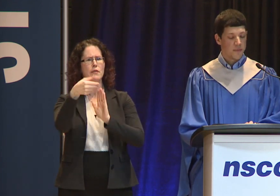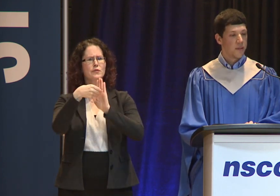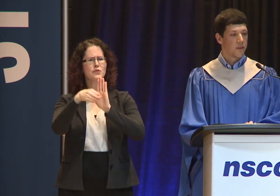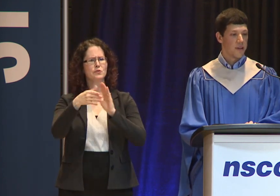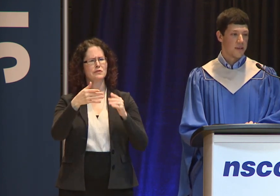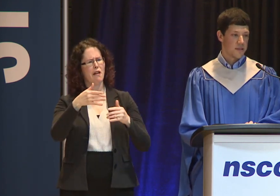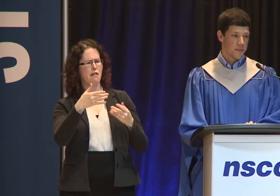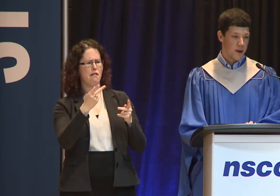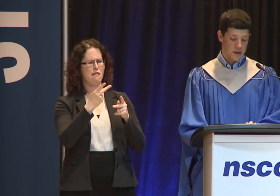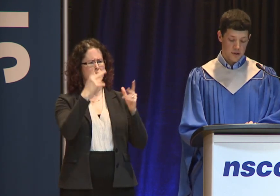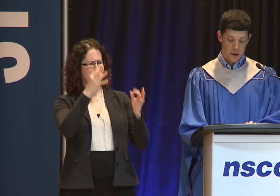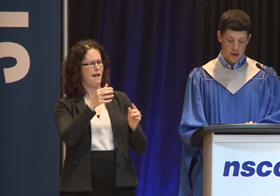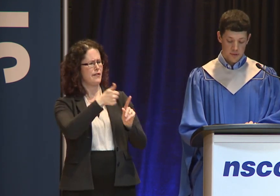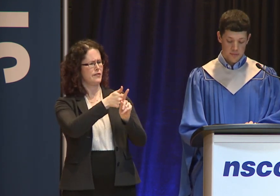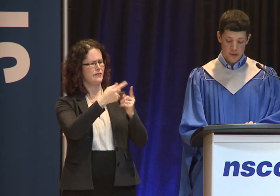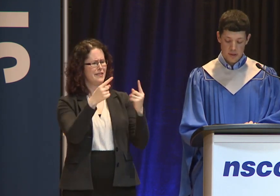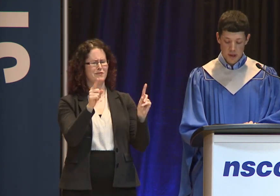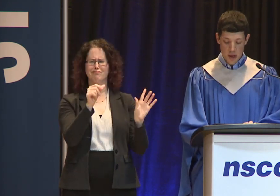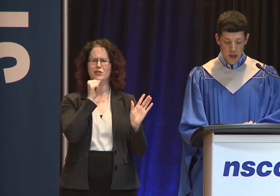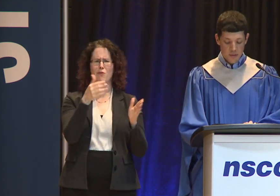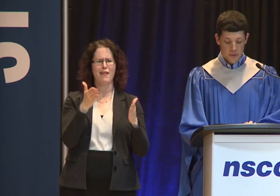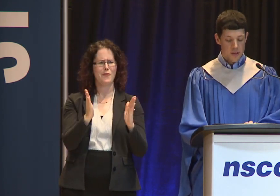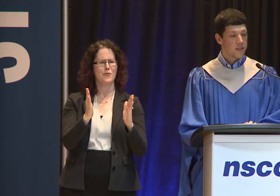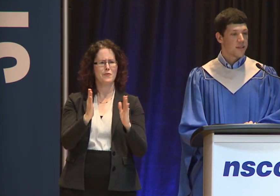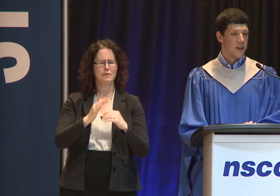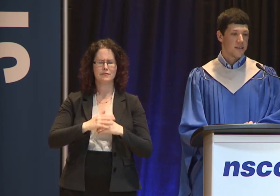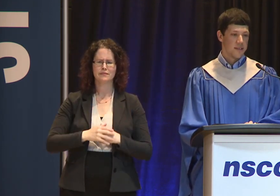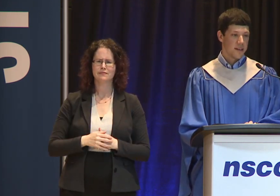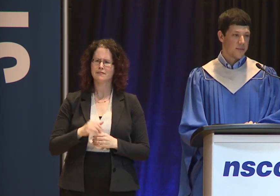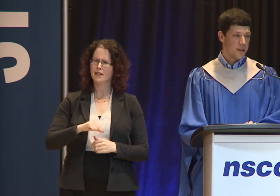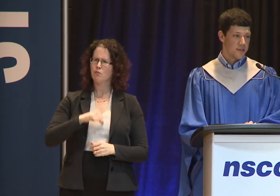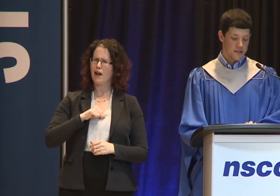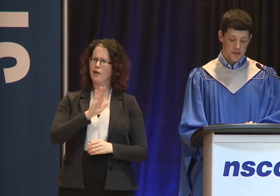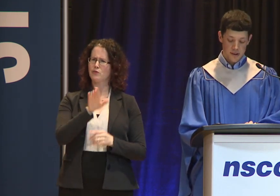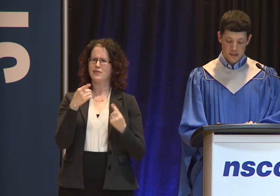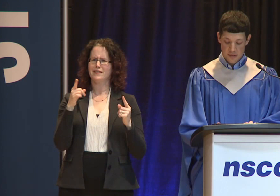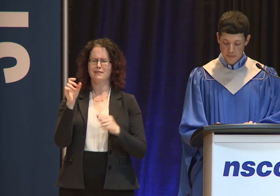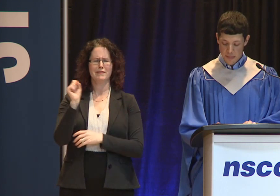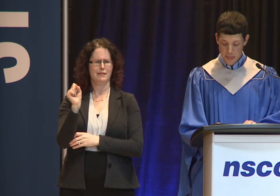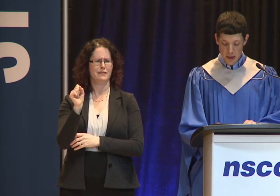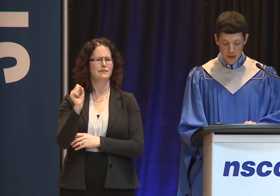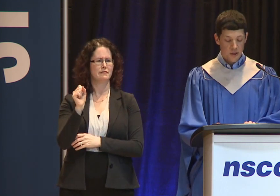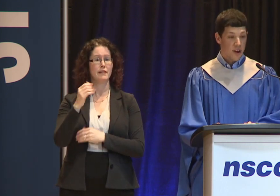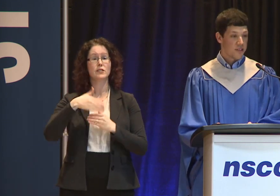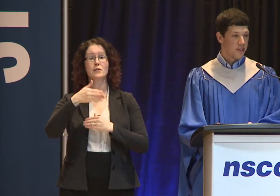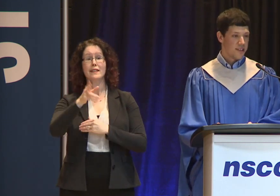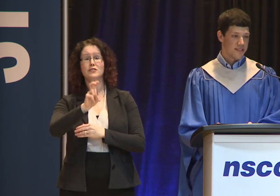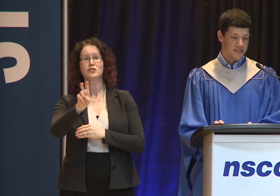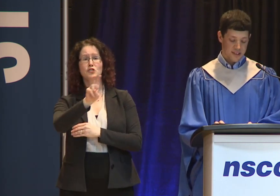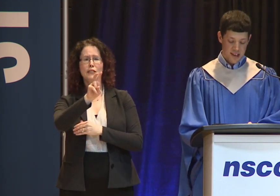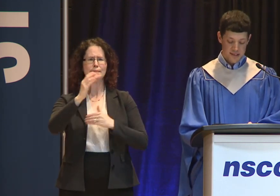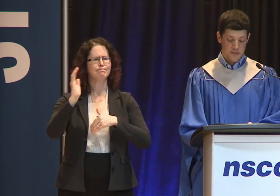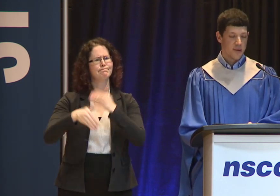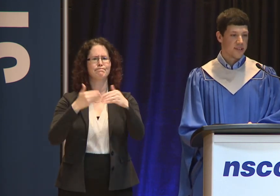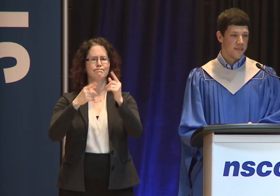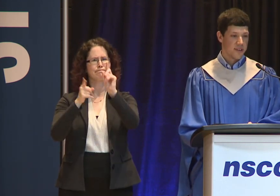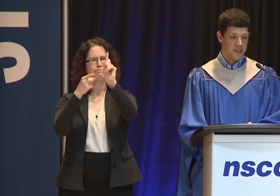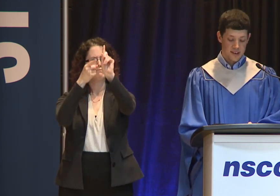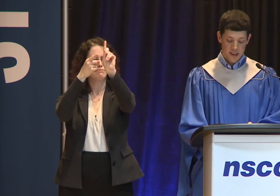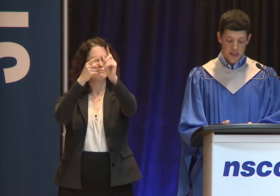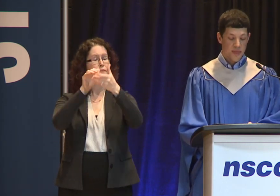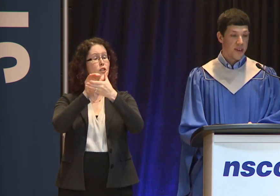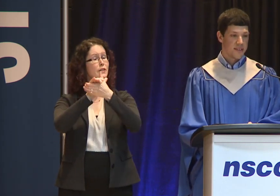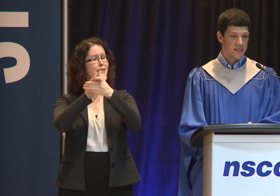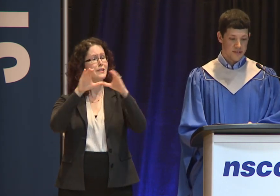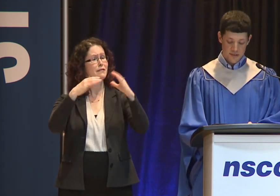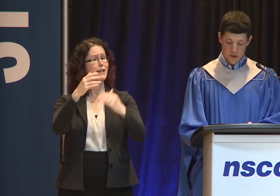is that you feel a great sense of pride in your accomplishments and find success in the next phase of your journeys. Congratulations to the class of